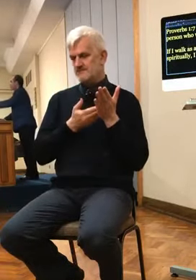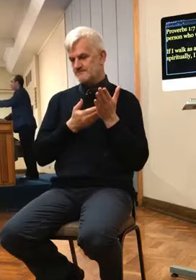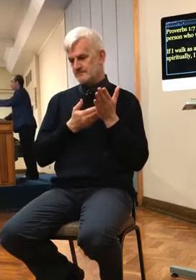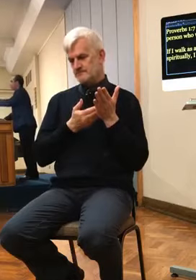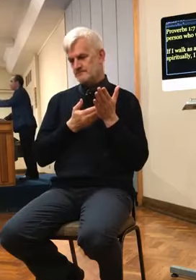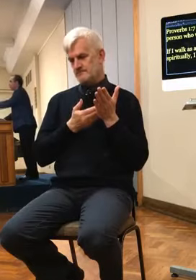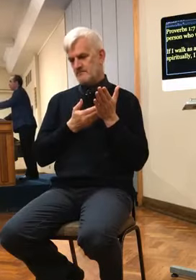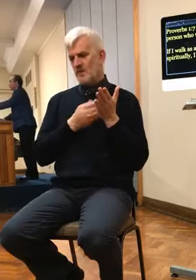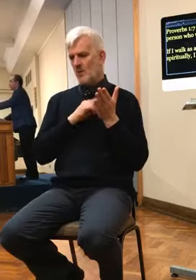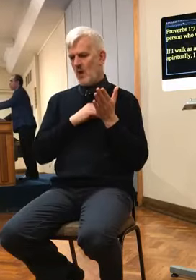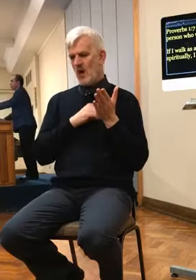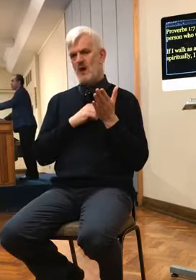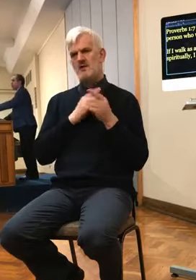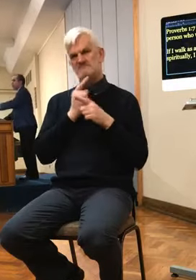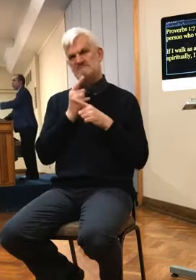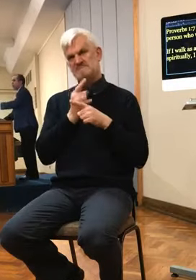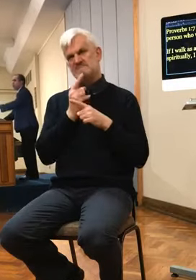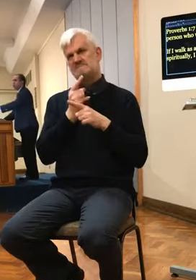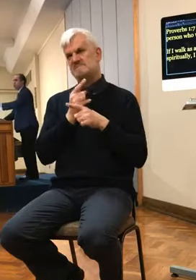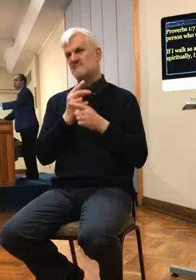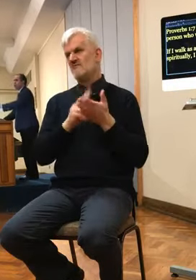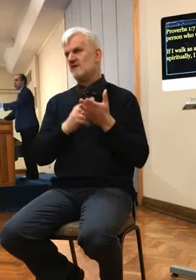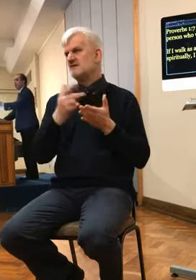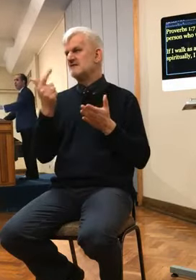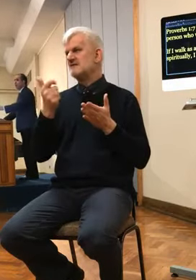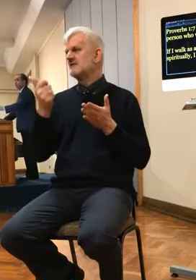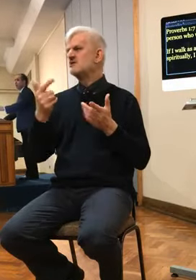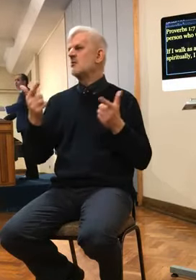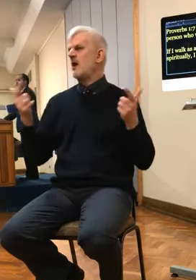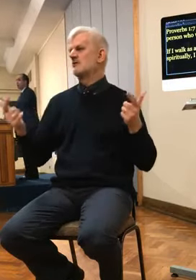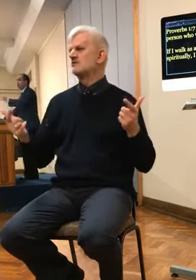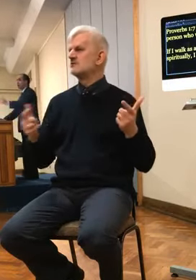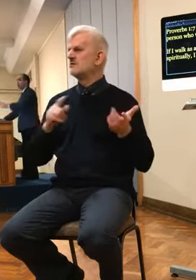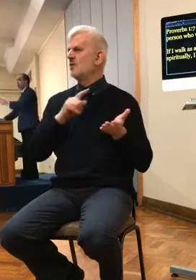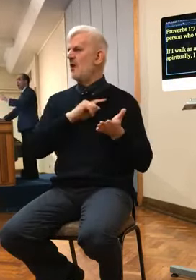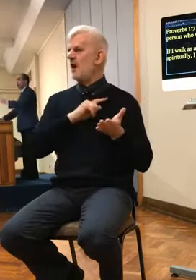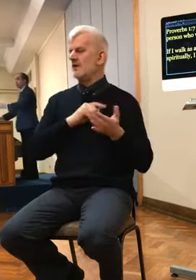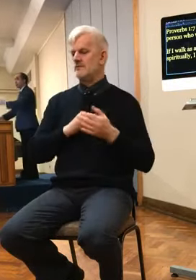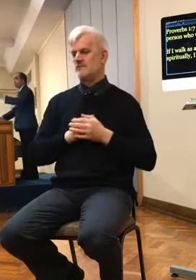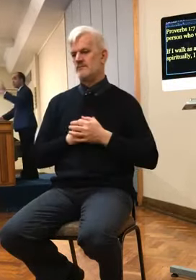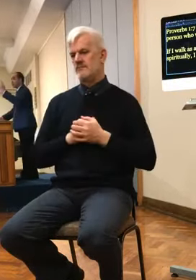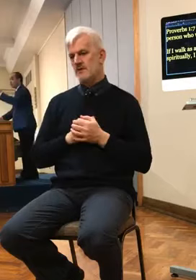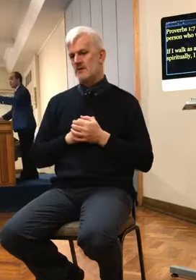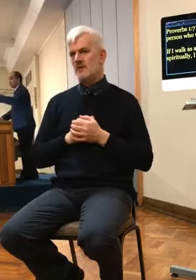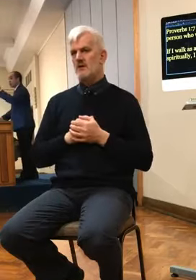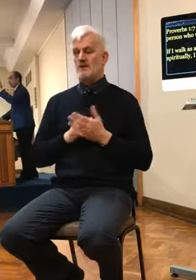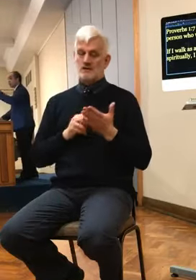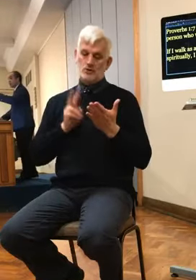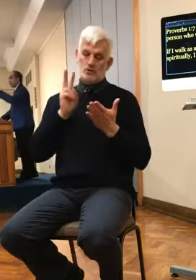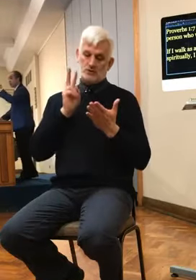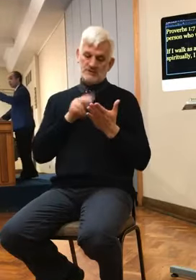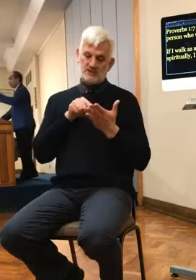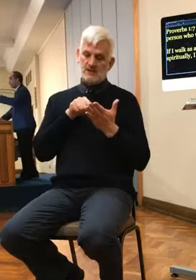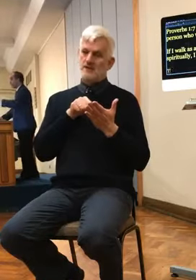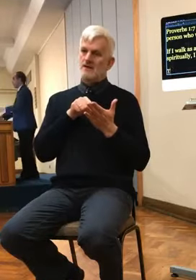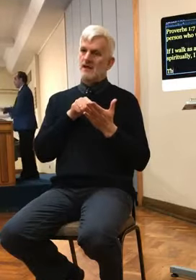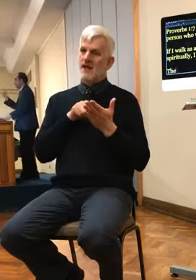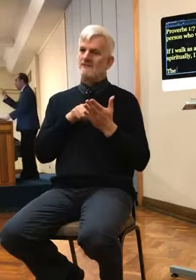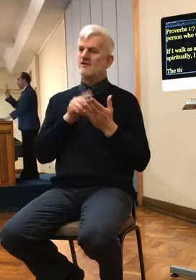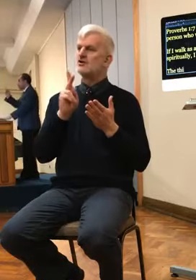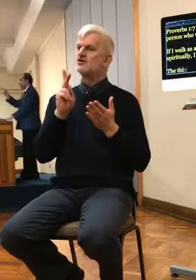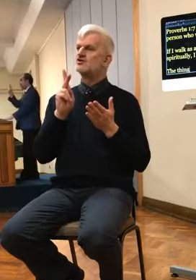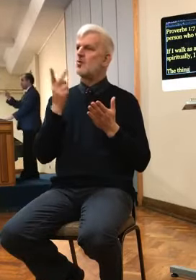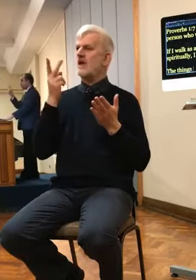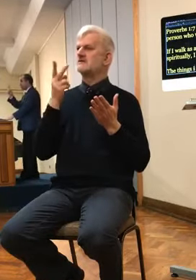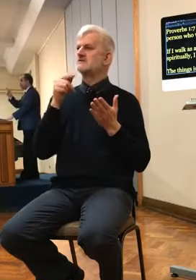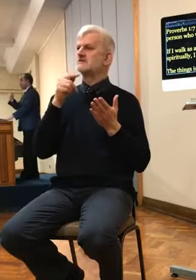rudiment explanation when we do Bible interpretation. When something is mentioned twice, thrice, four times, then